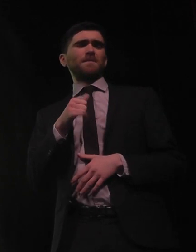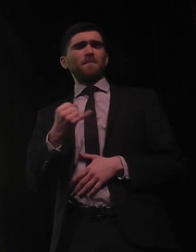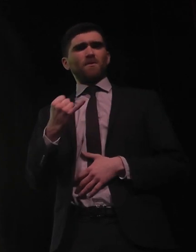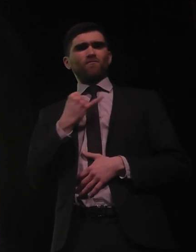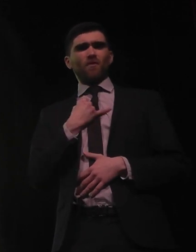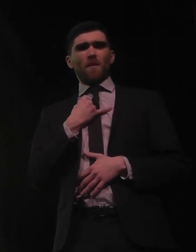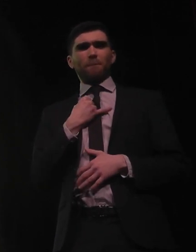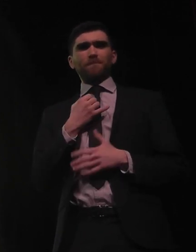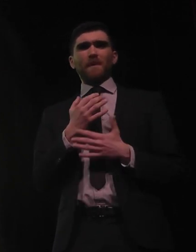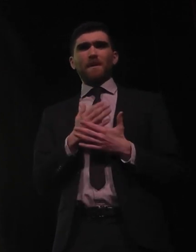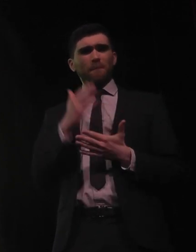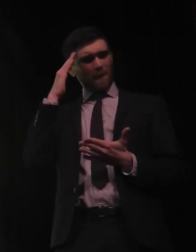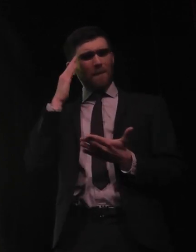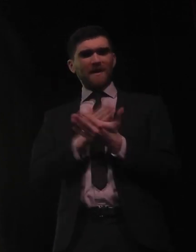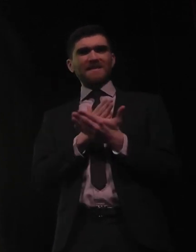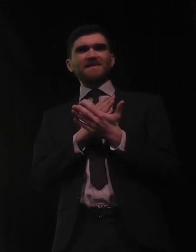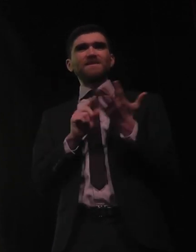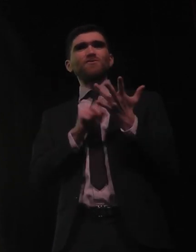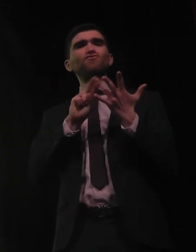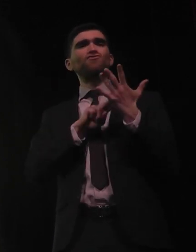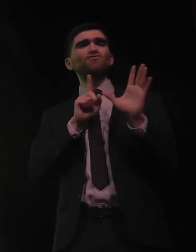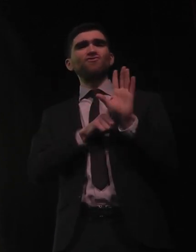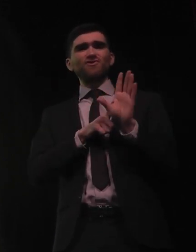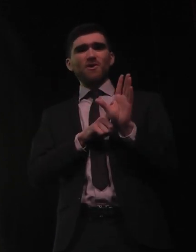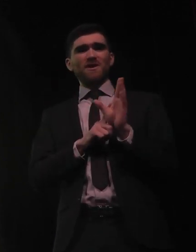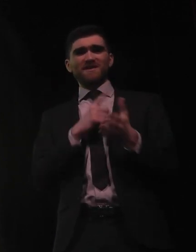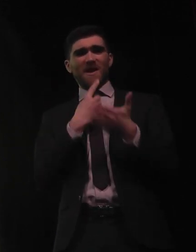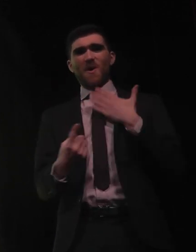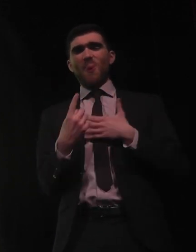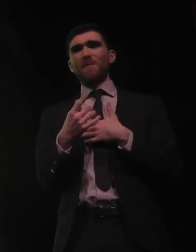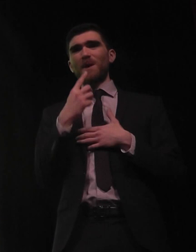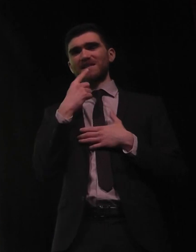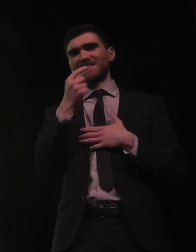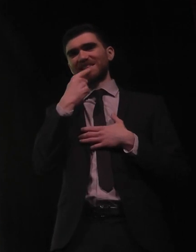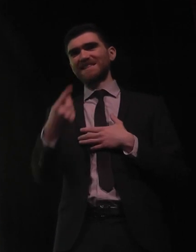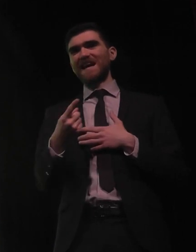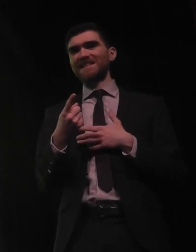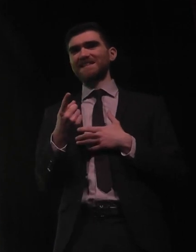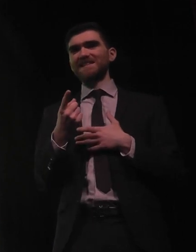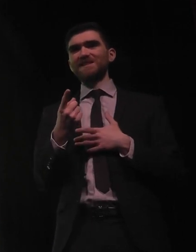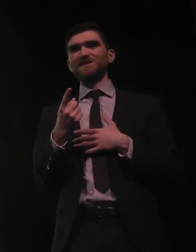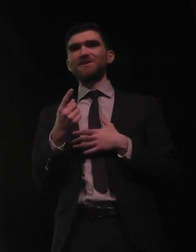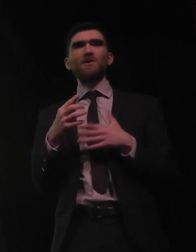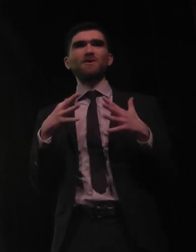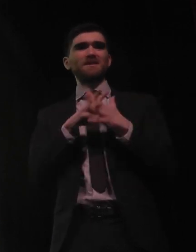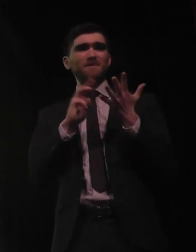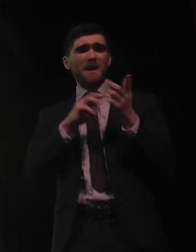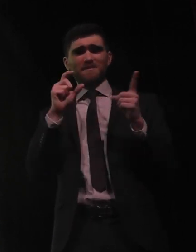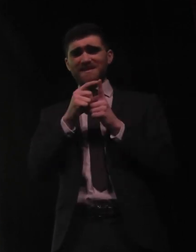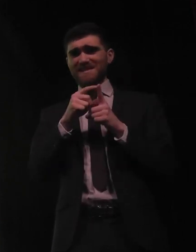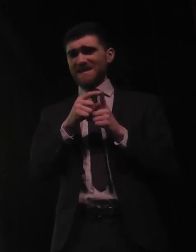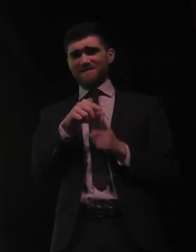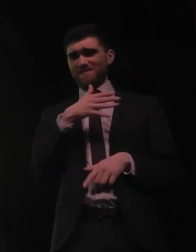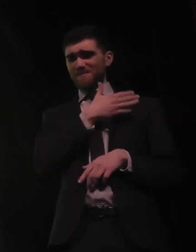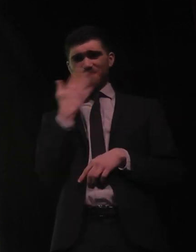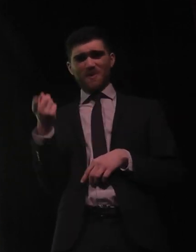I do believe it. Yes, Tony, you were the only person left saying it. There were no WMD, or even